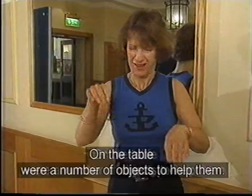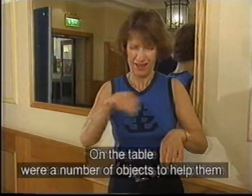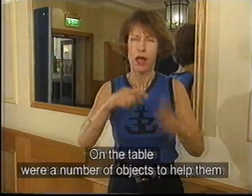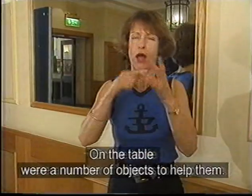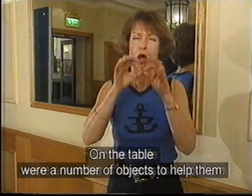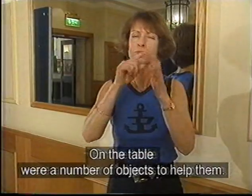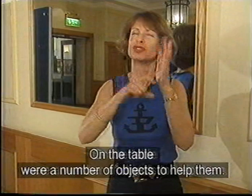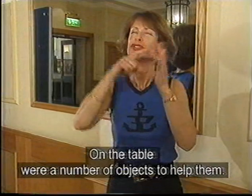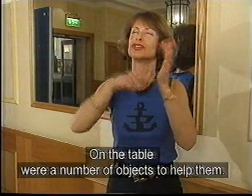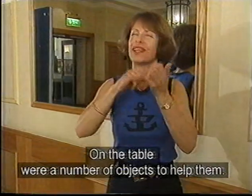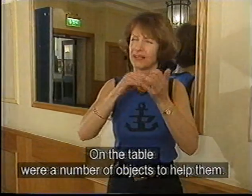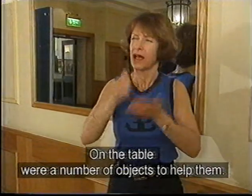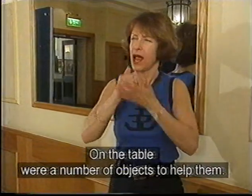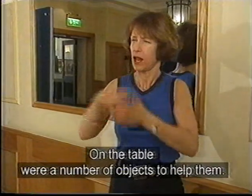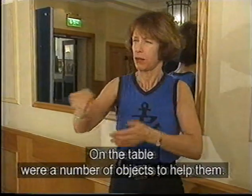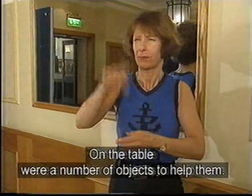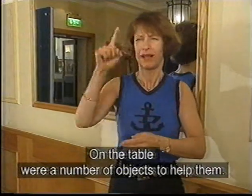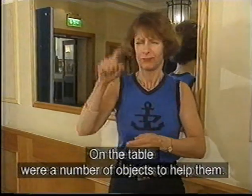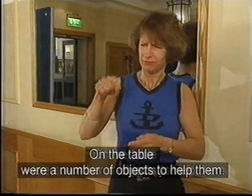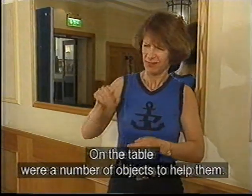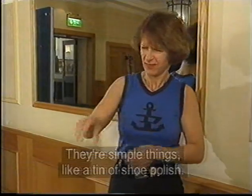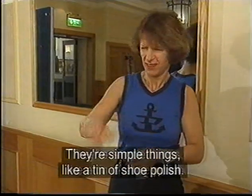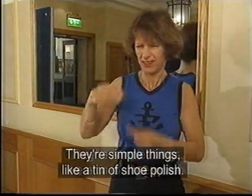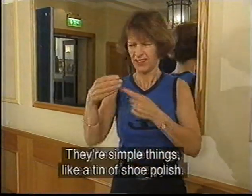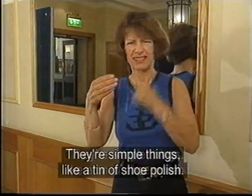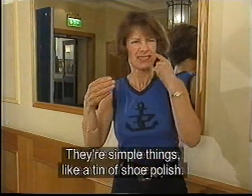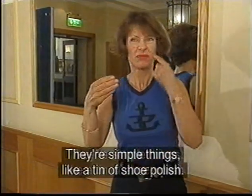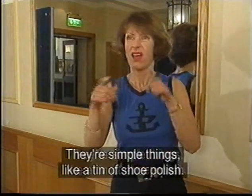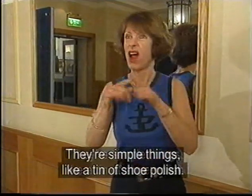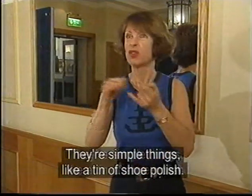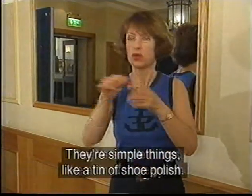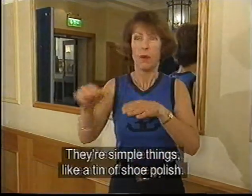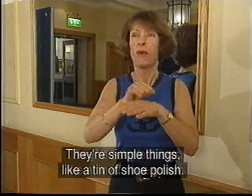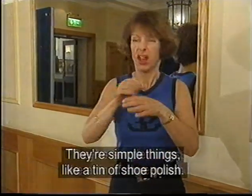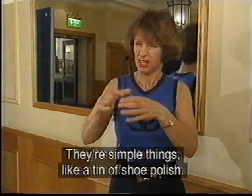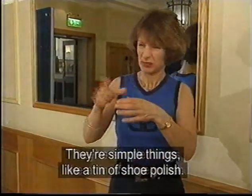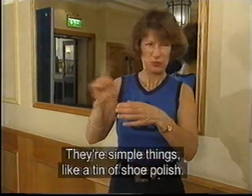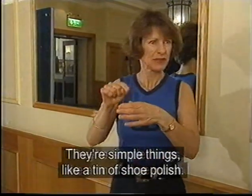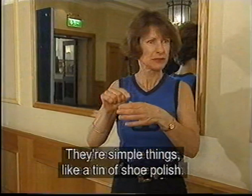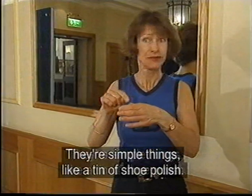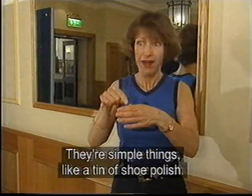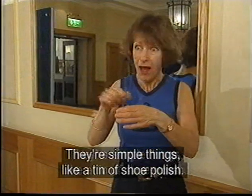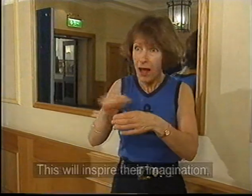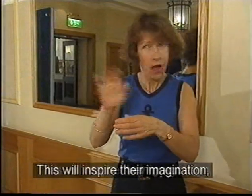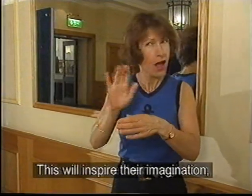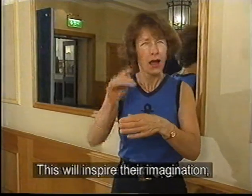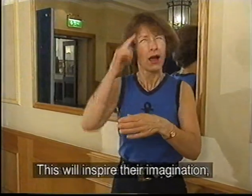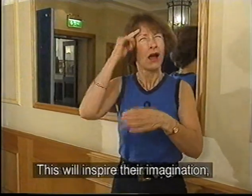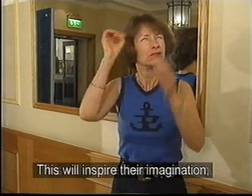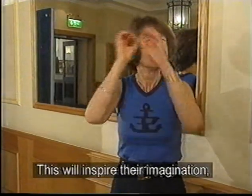On the table were a number of objects to help them. They're simple things, like a tin of shoe polish. This will inspire their imagination, which could